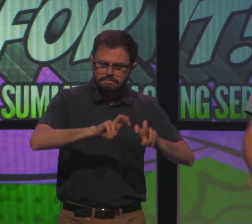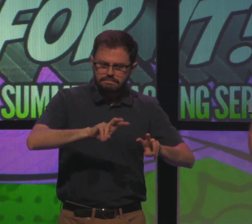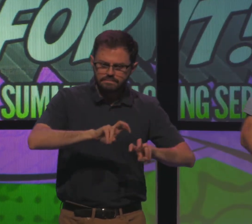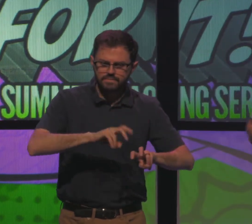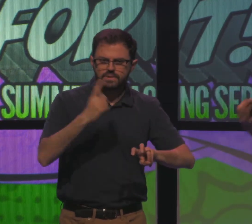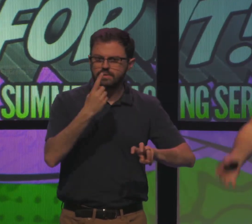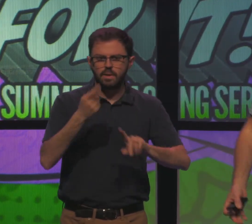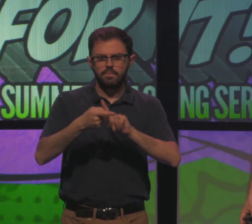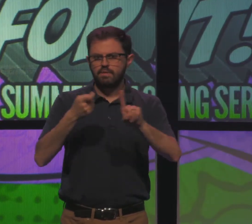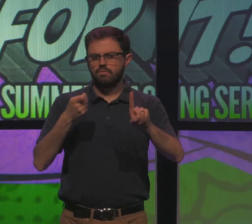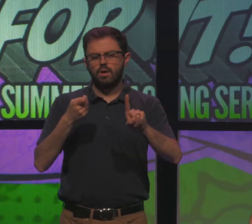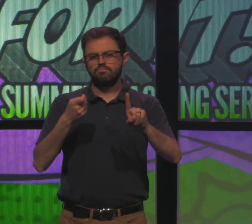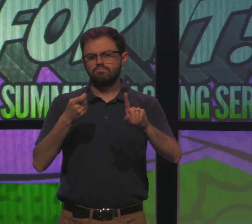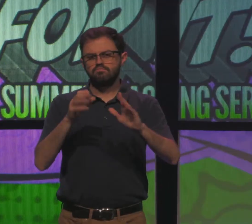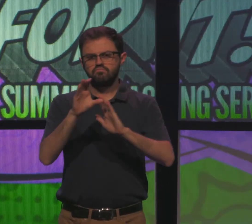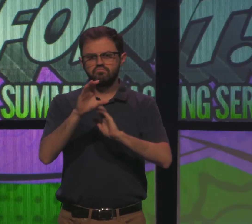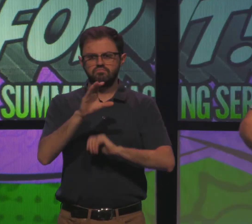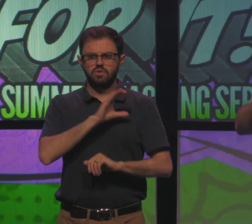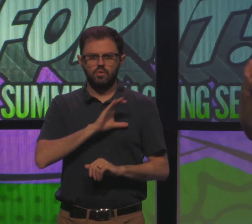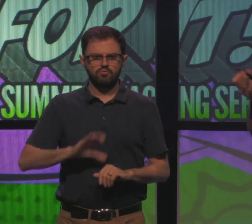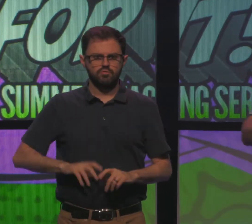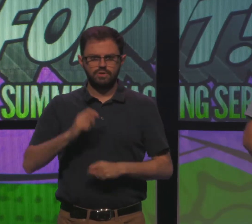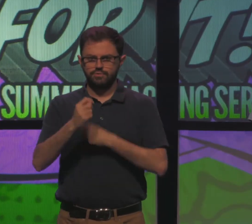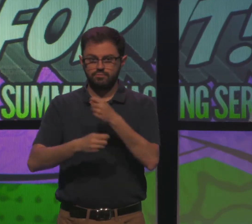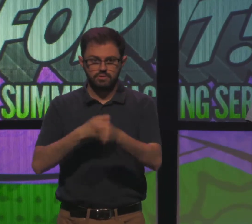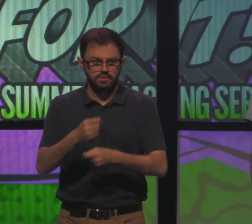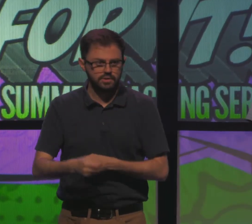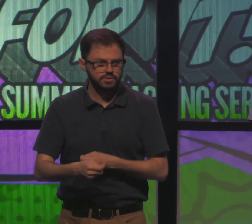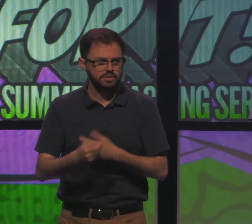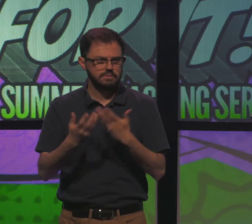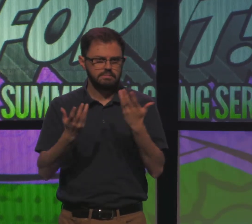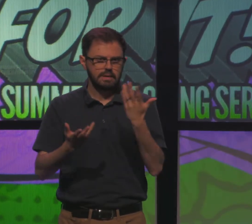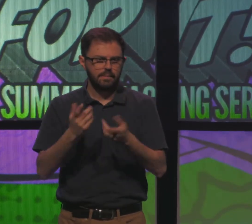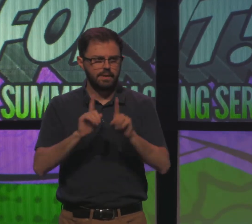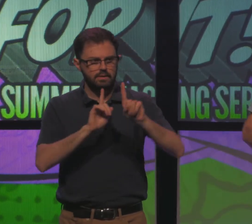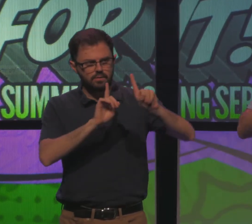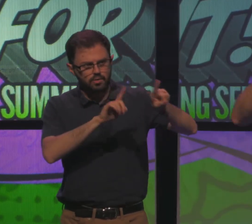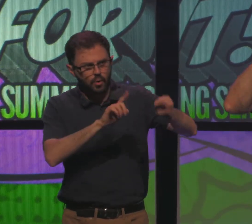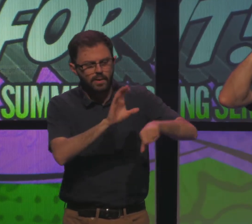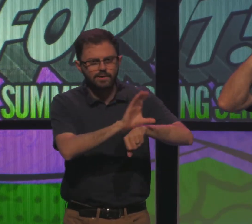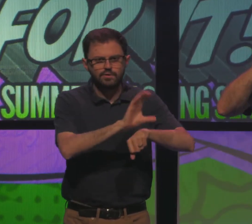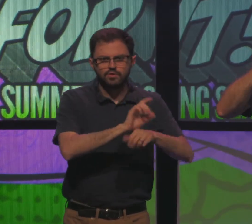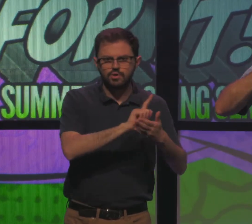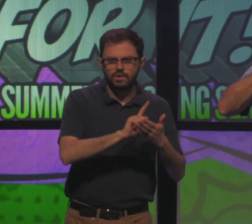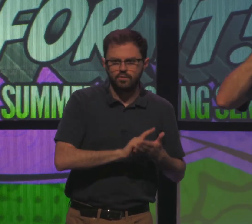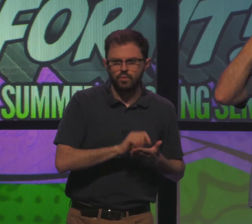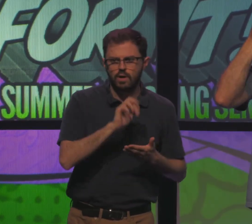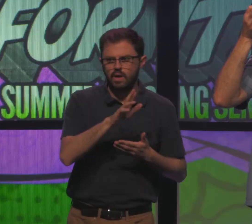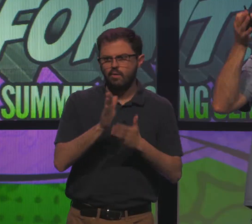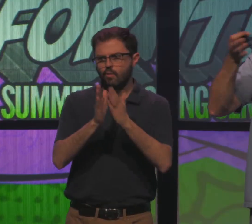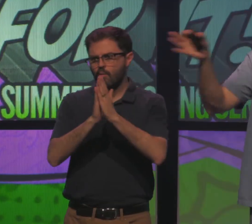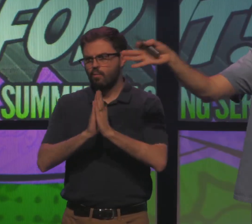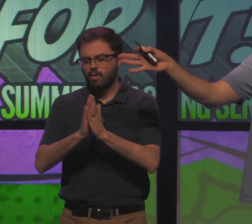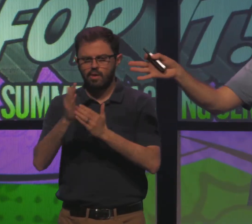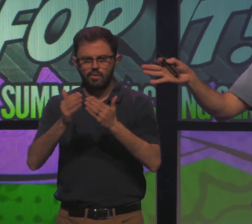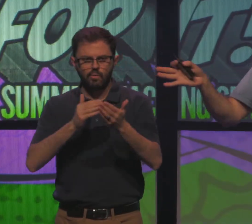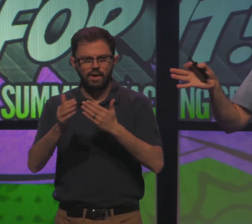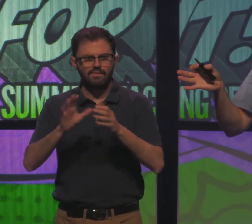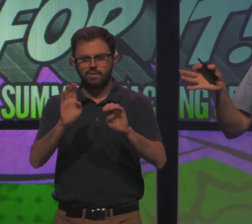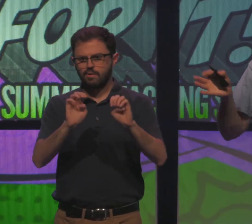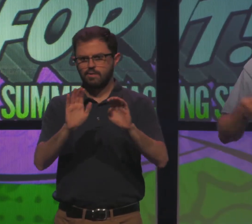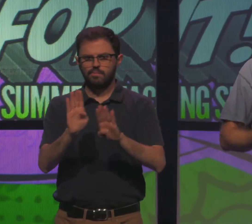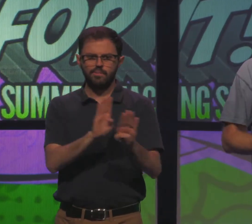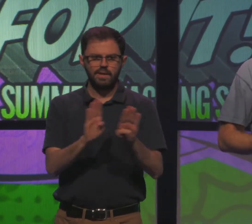Christian tradition, whatever that might be, regular church attendance, prayer, whatever, and take that and maybe it's